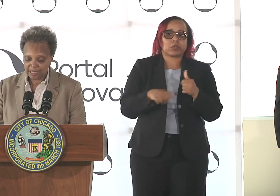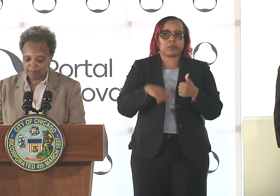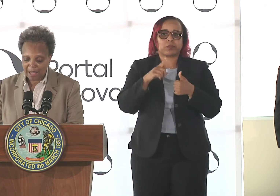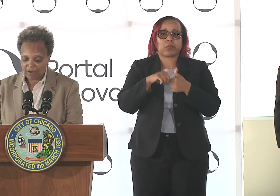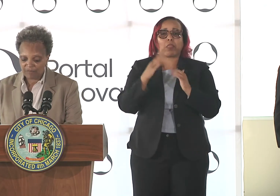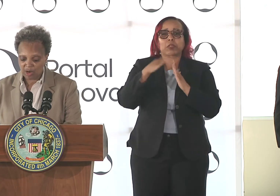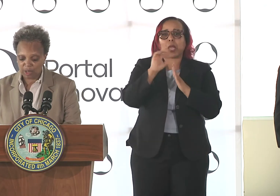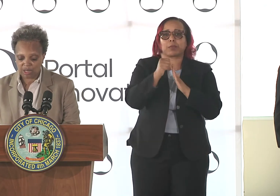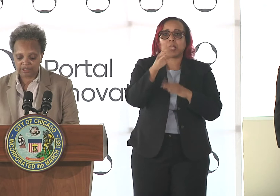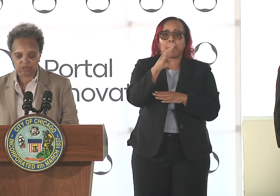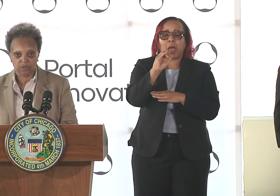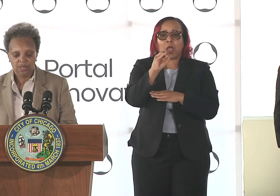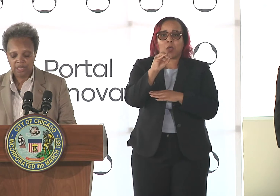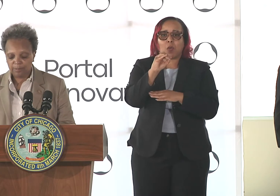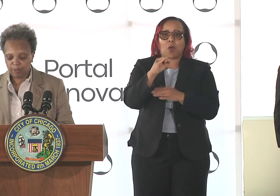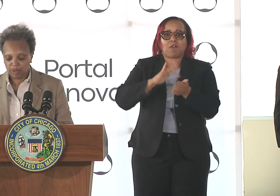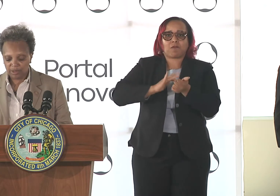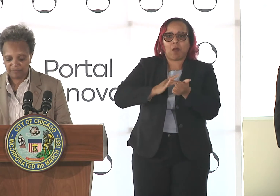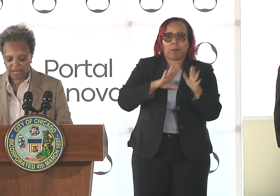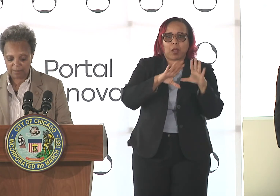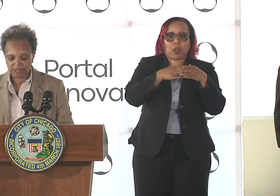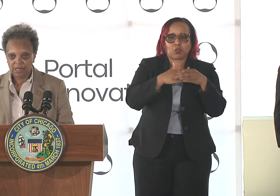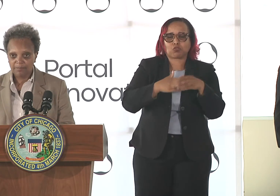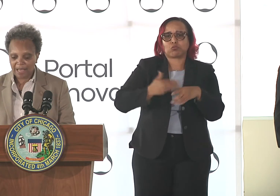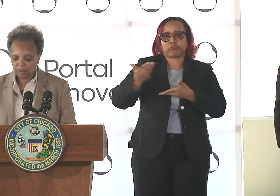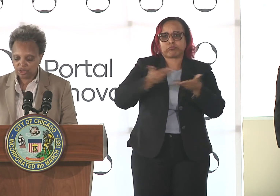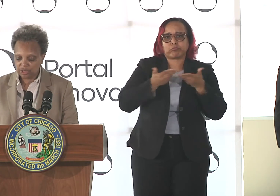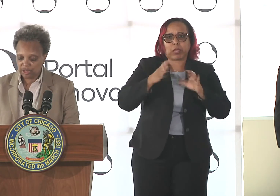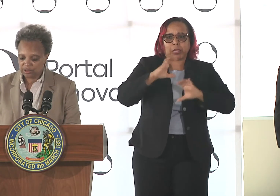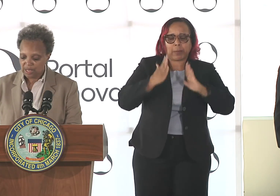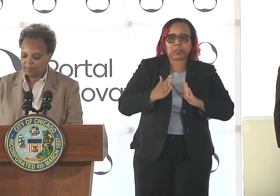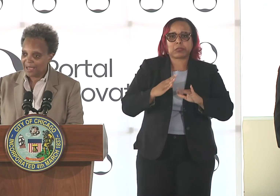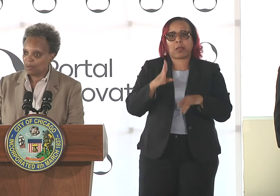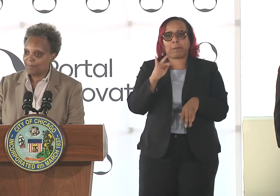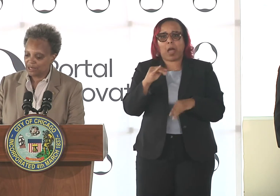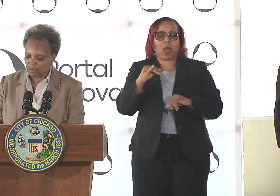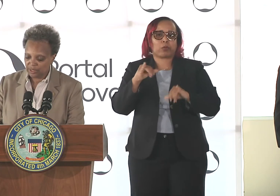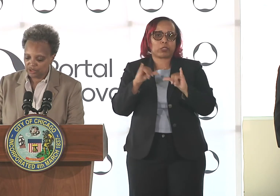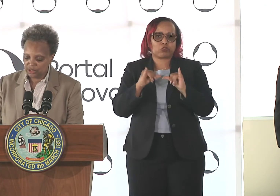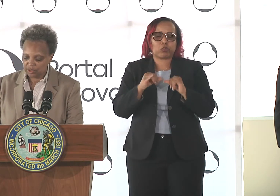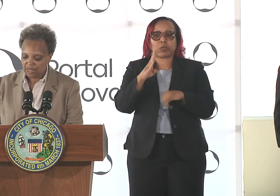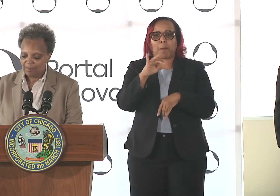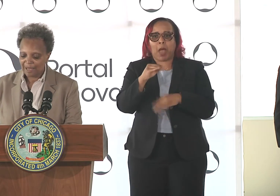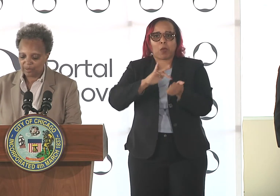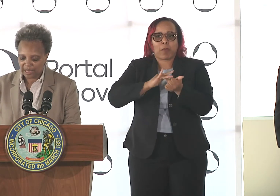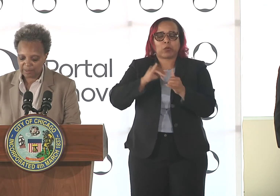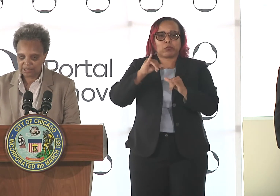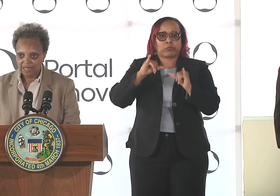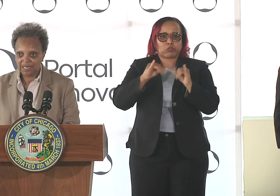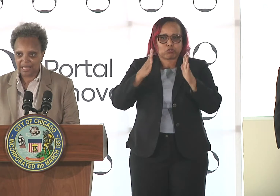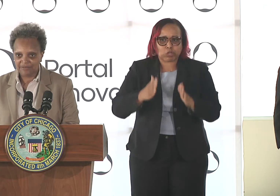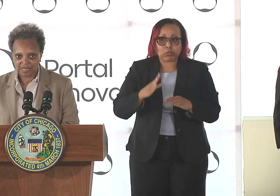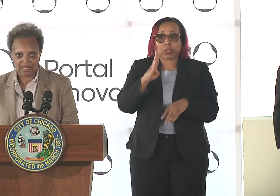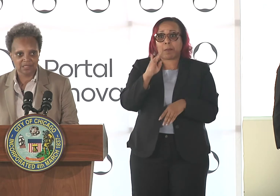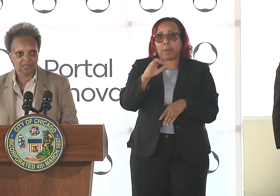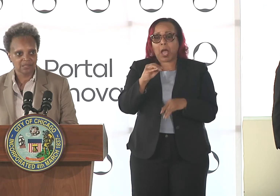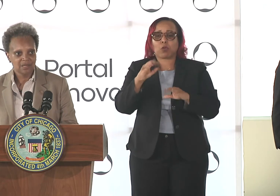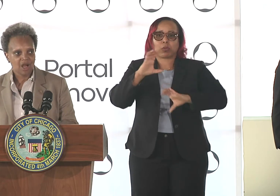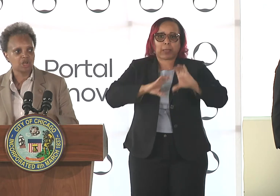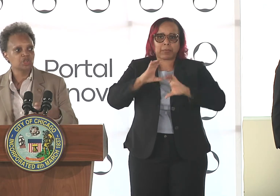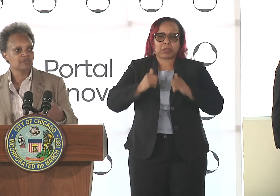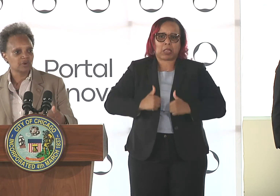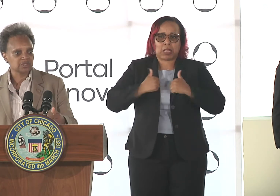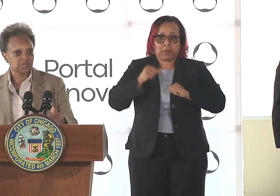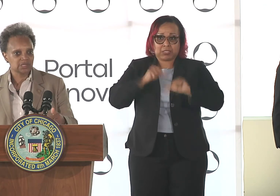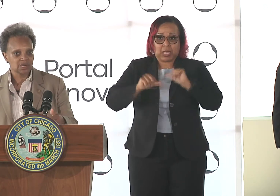top 10 biopharma cluster and employer of chemists, bioengineers, biomedical engineers, biochemists, and life scientists.